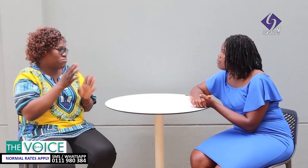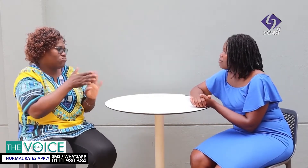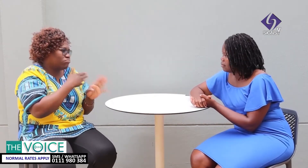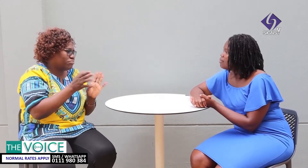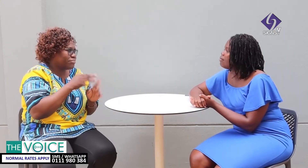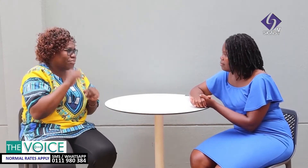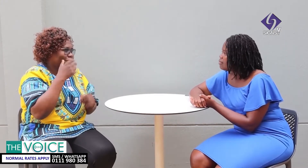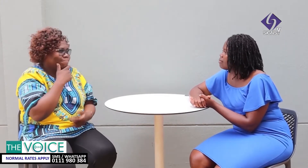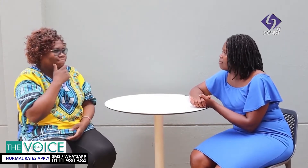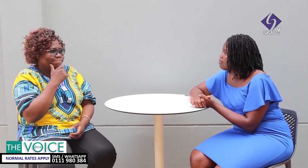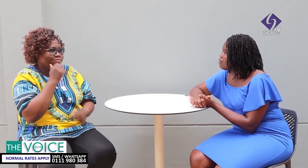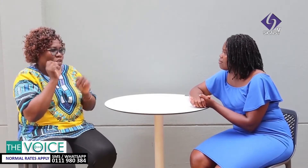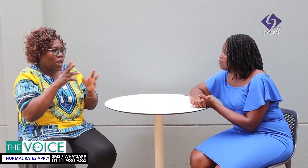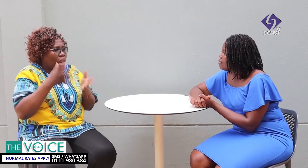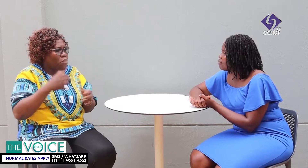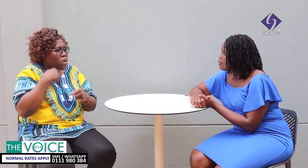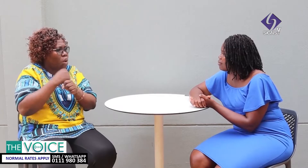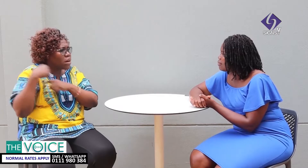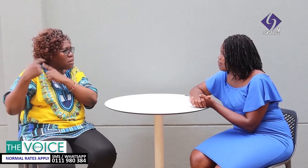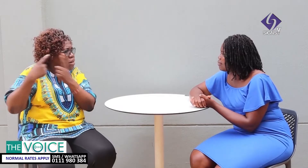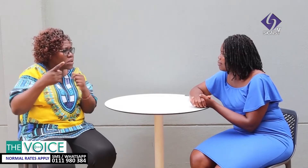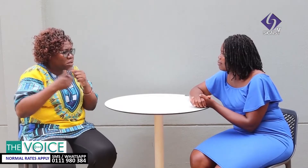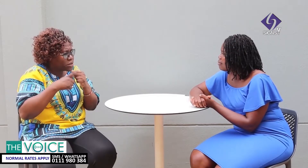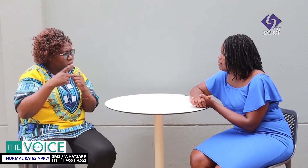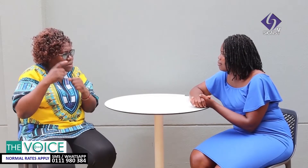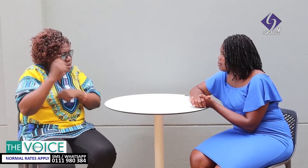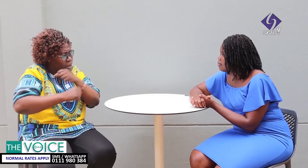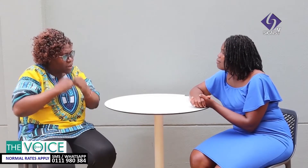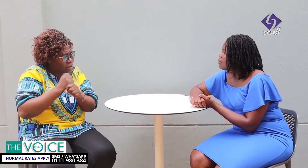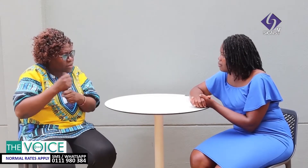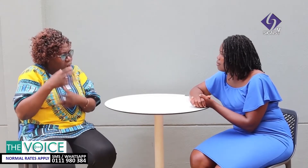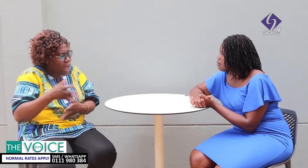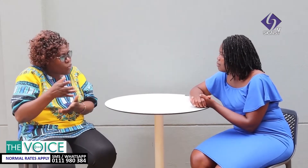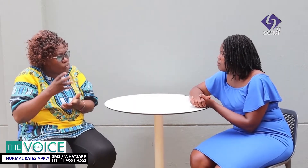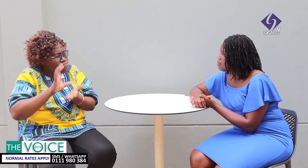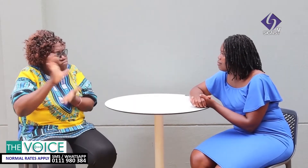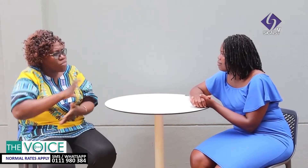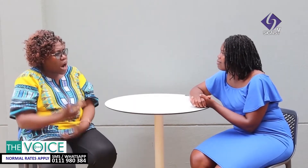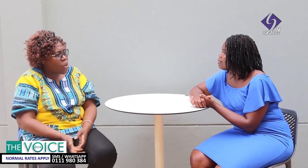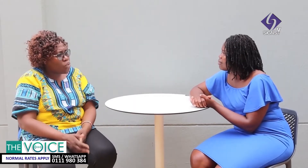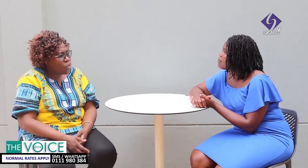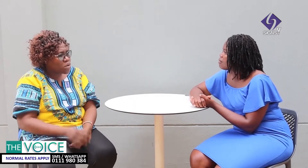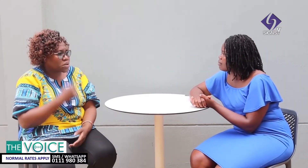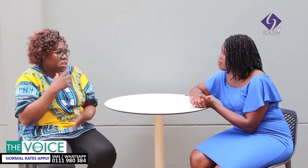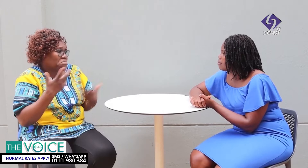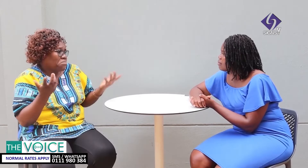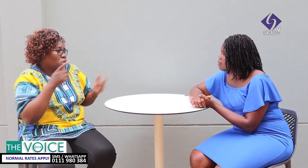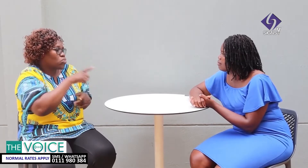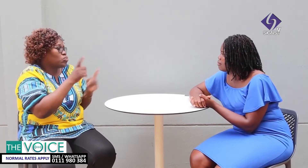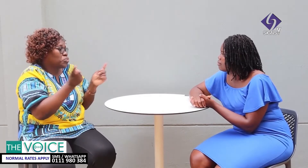he didn't want me to leave. Some parents actually were really ready to accept. So this was 6 years down